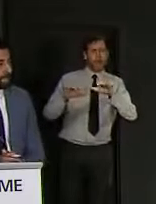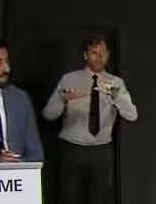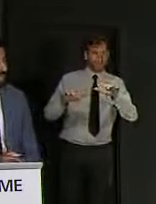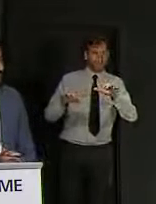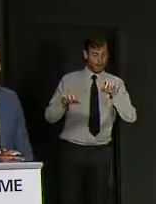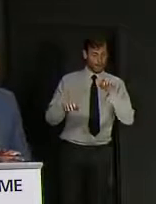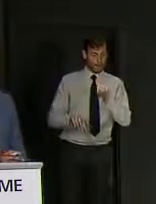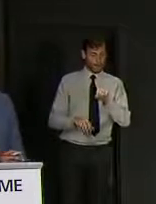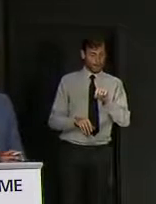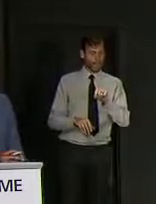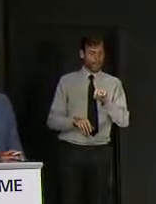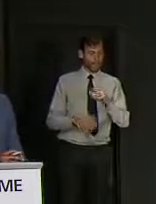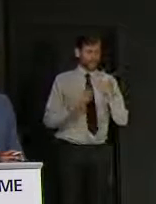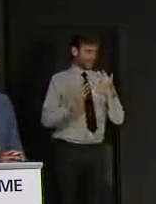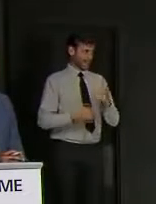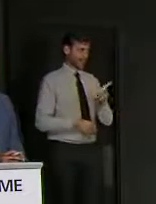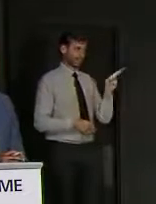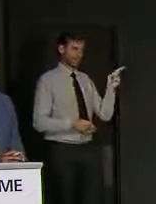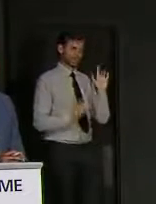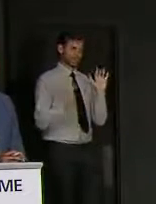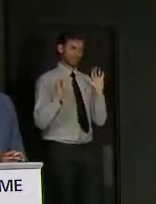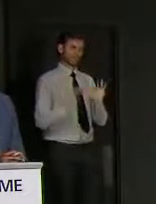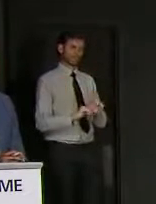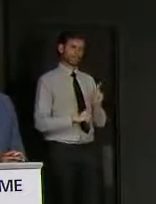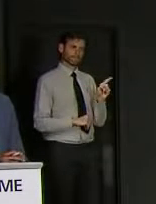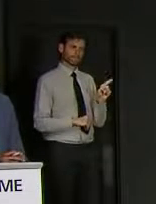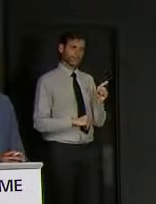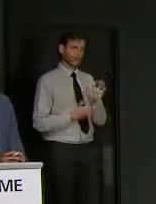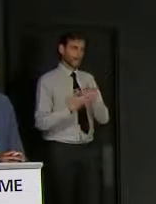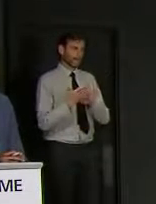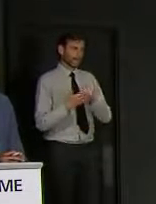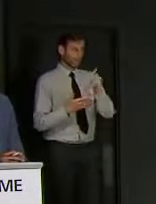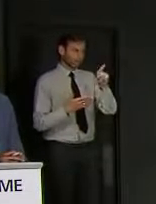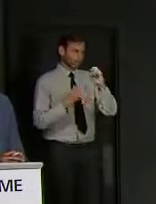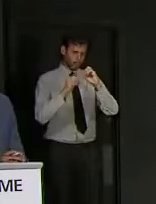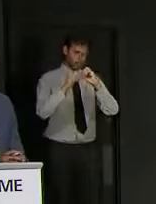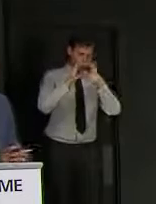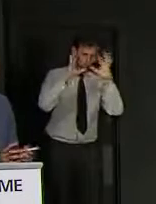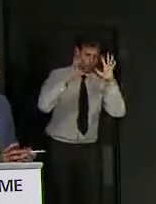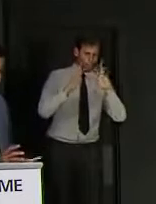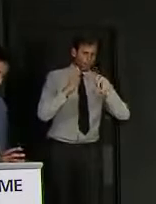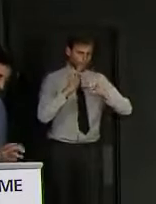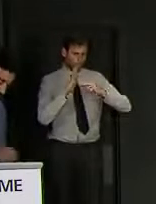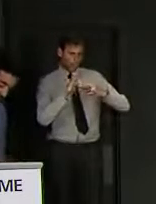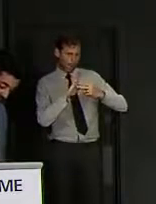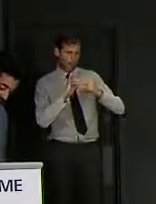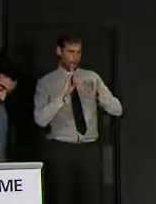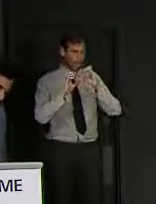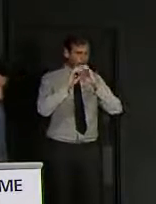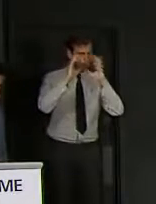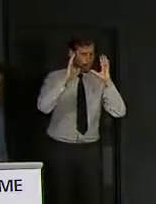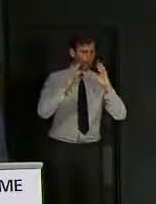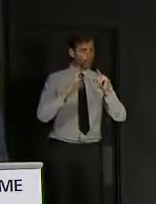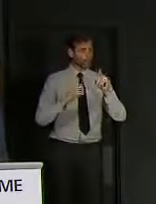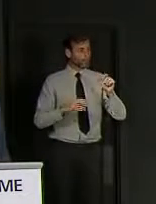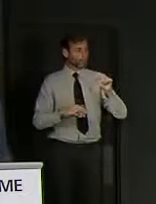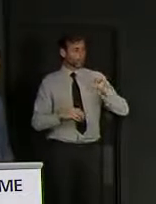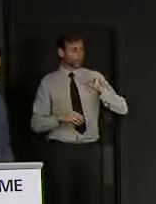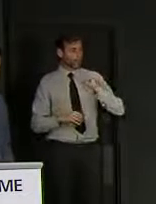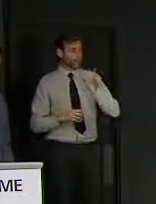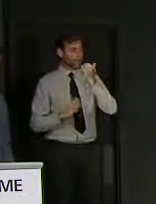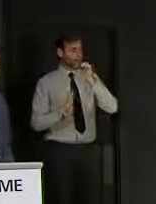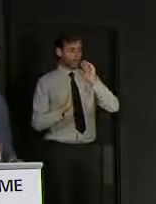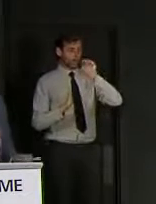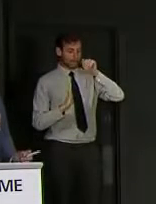drinking that we've seen outside pubs this weekend, in terms of the R rate and when the next spike might actually